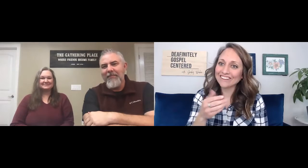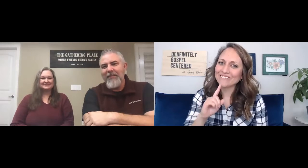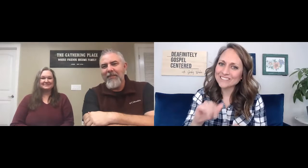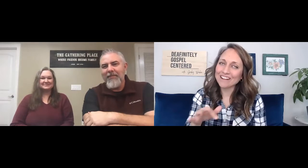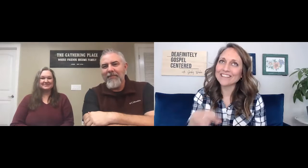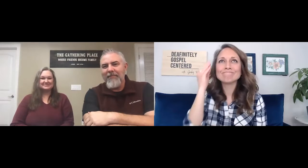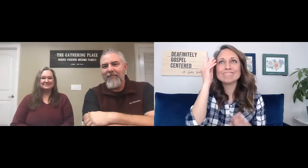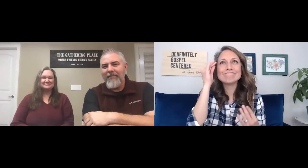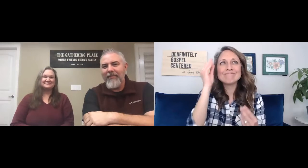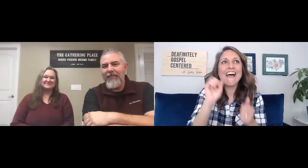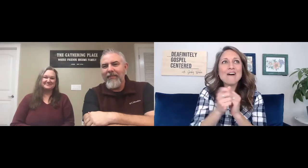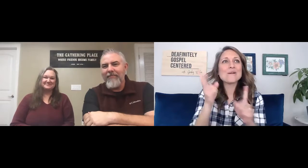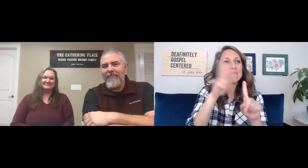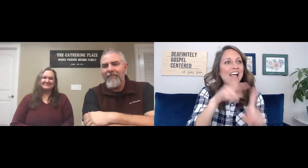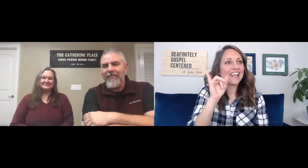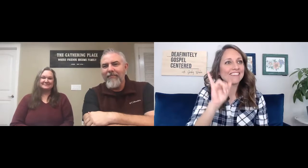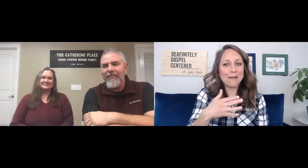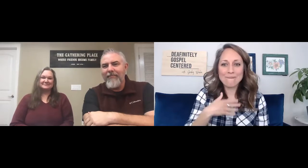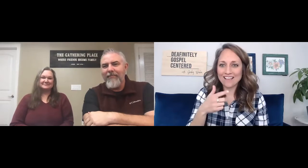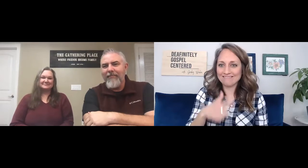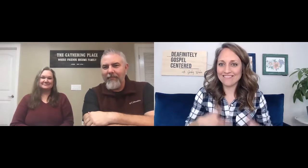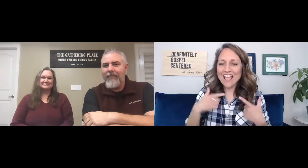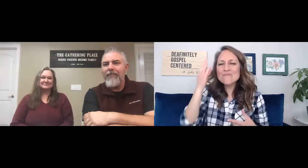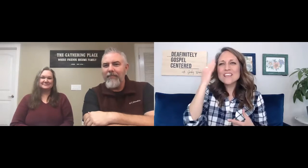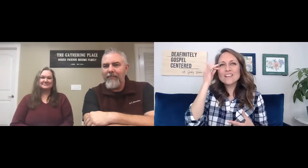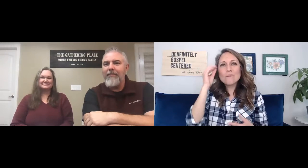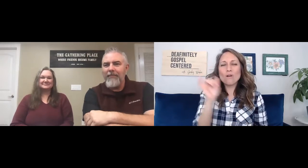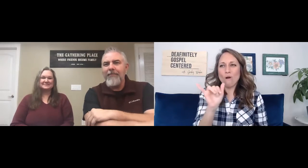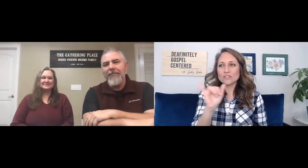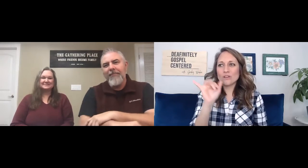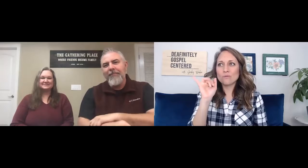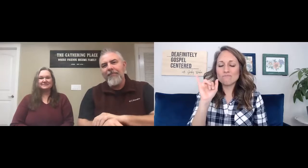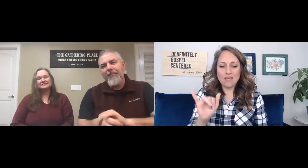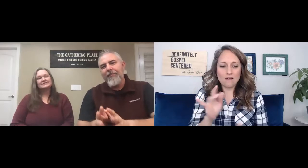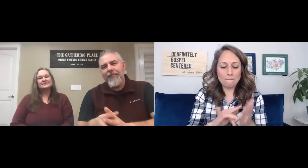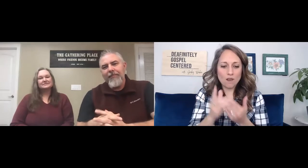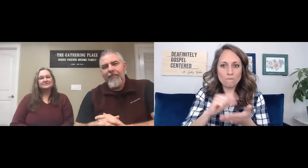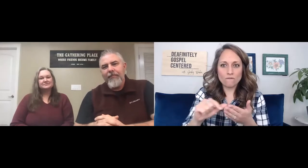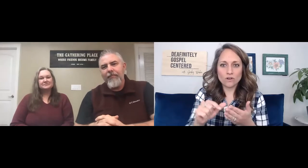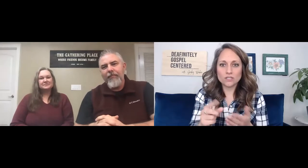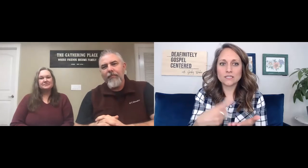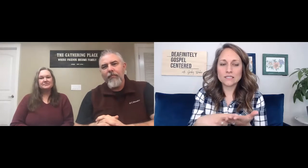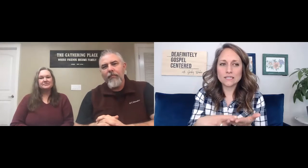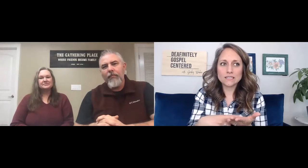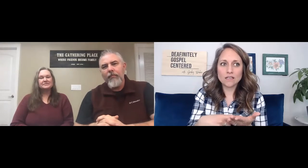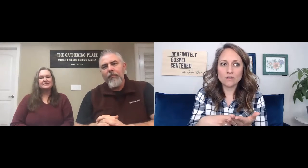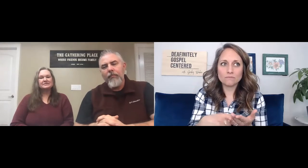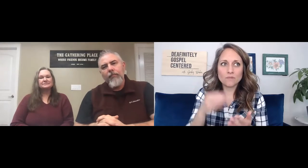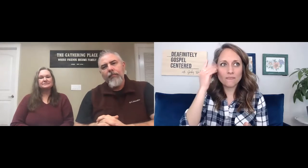Well, yeah, that's a good response. I'll have to be thinking about how to apply that to my own life. And that Bible